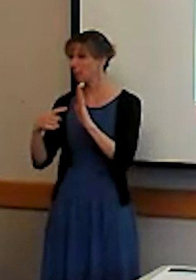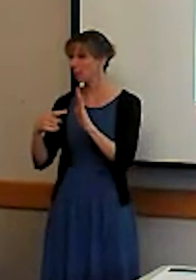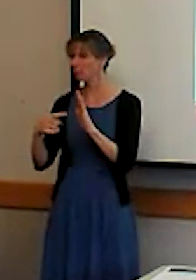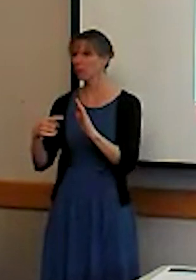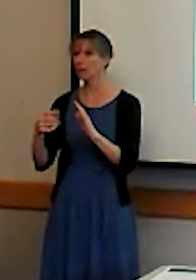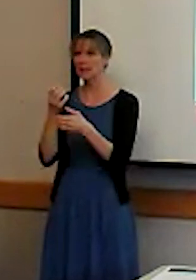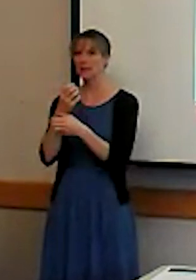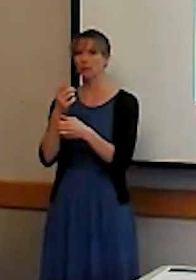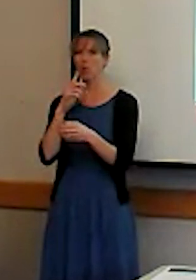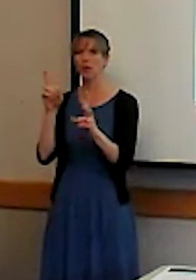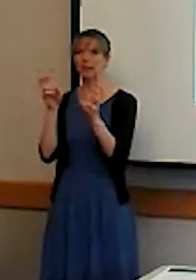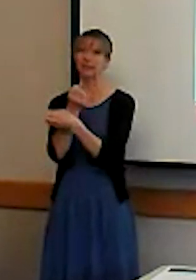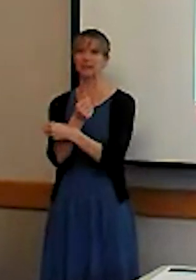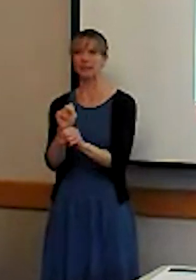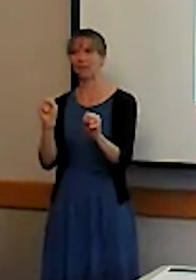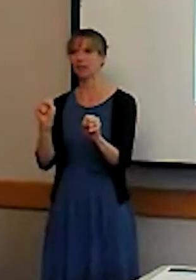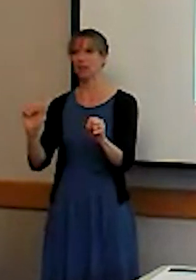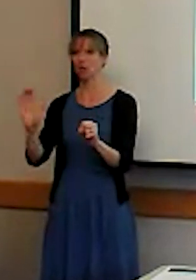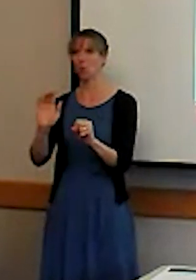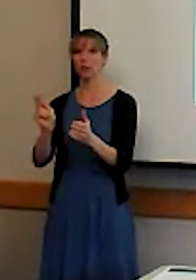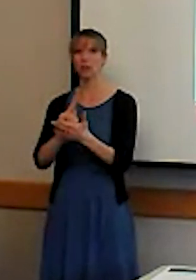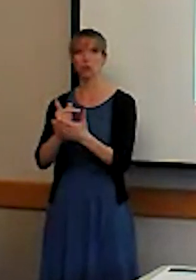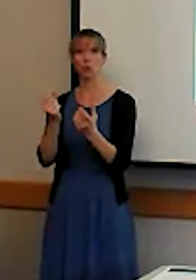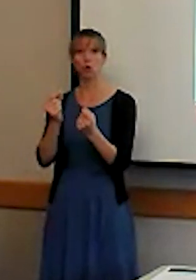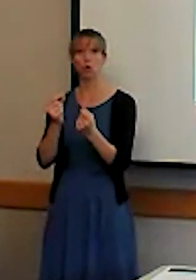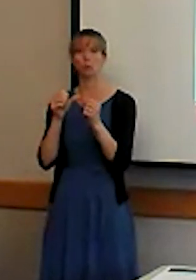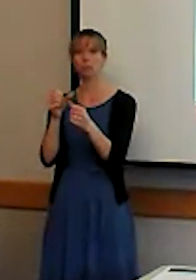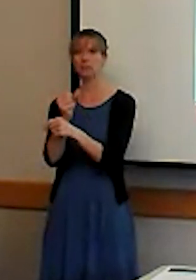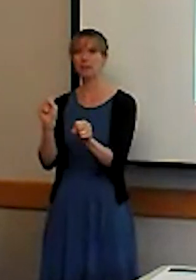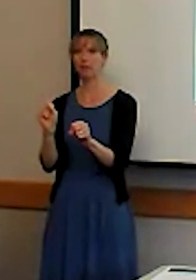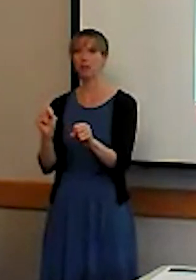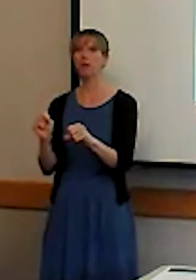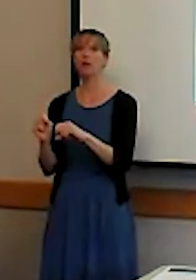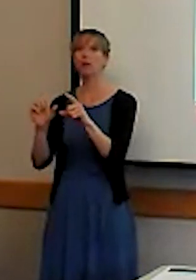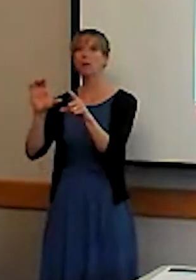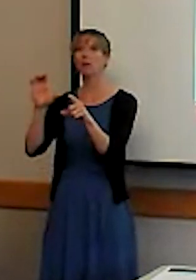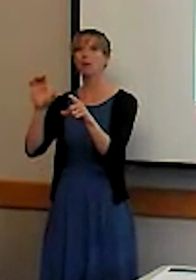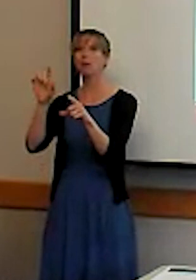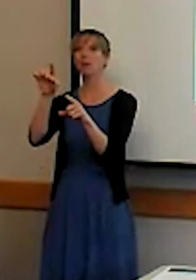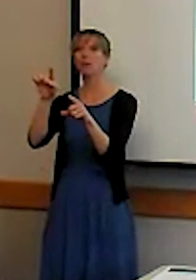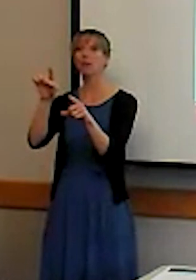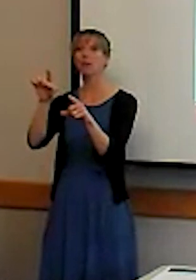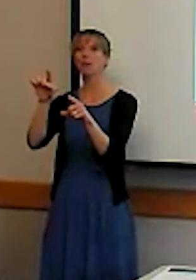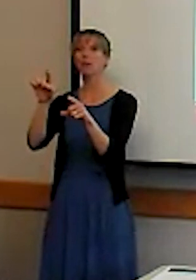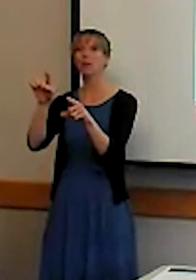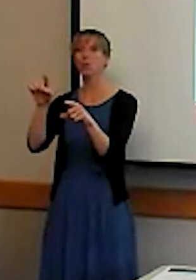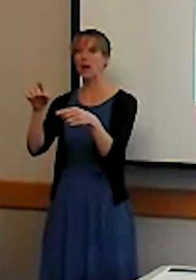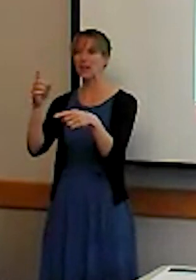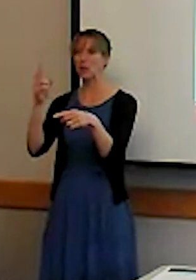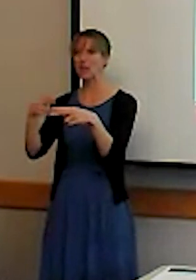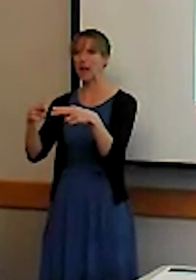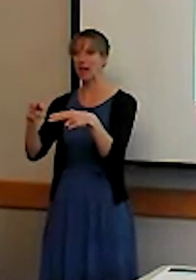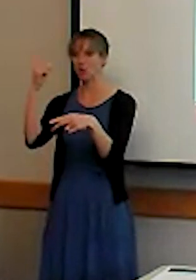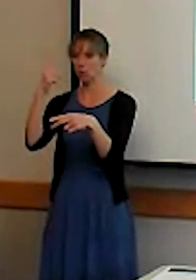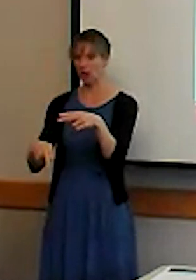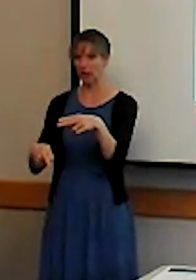of safety in the kitchen that they've done? When you cut yourself with a knife, I guess